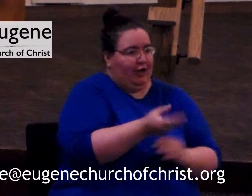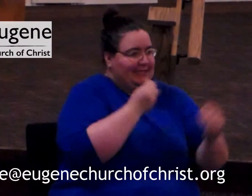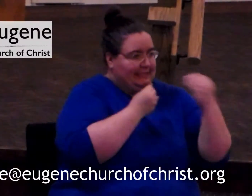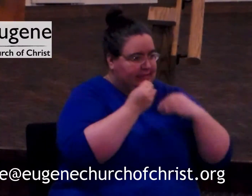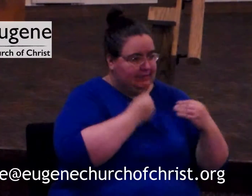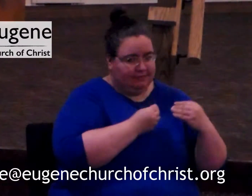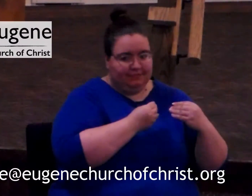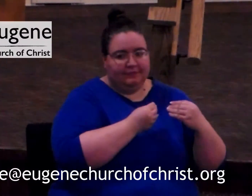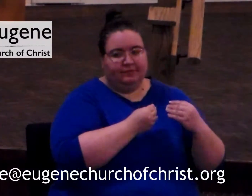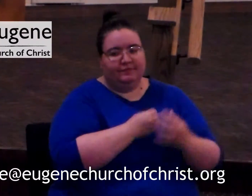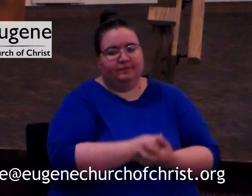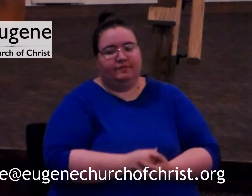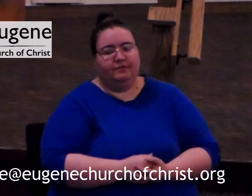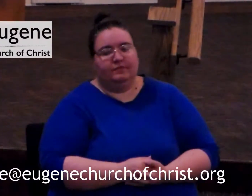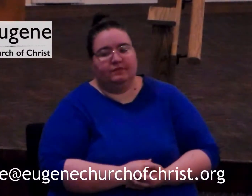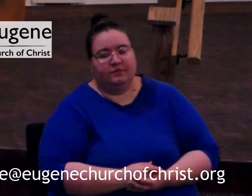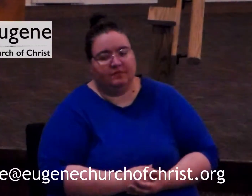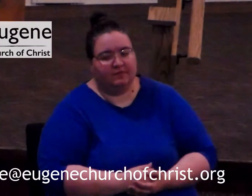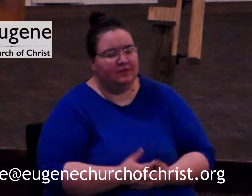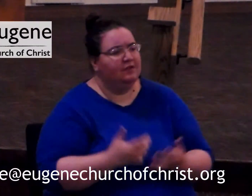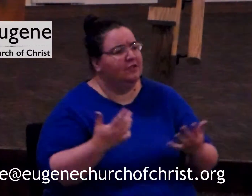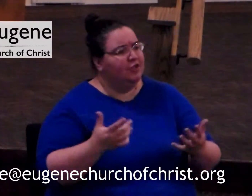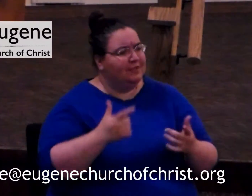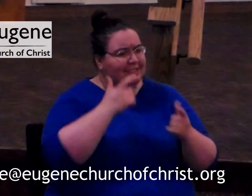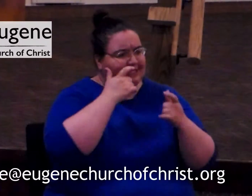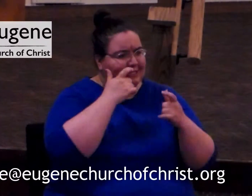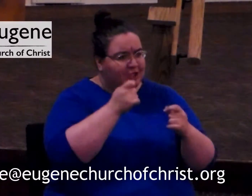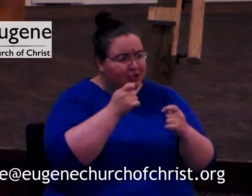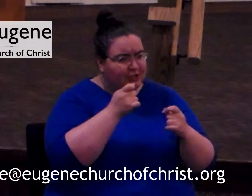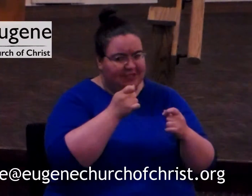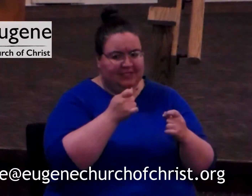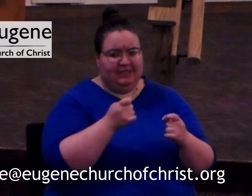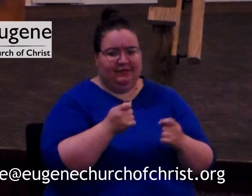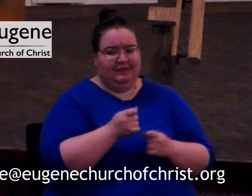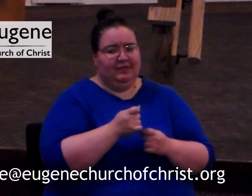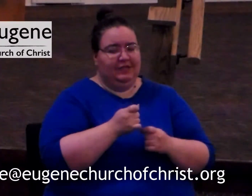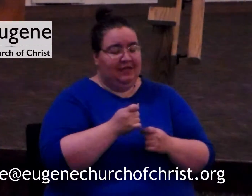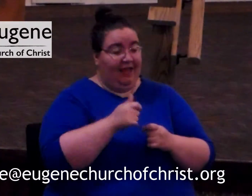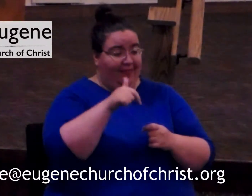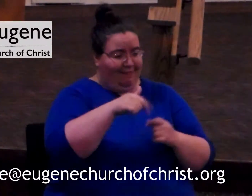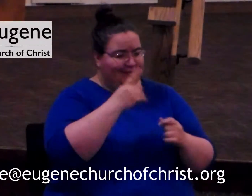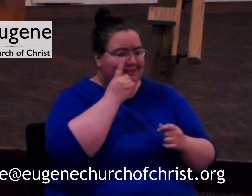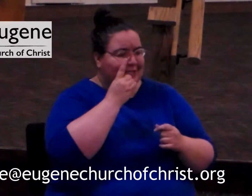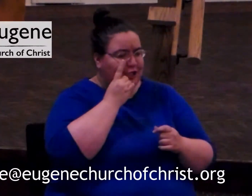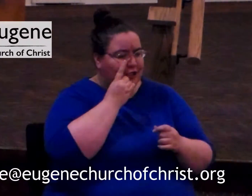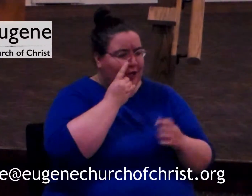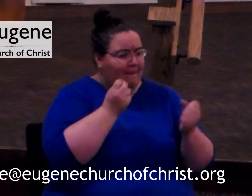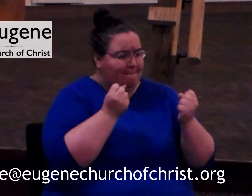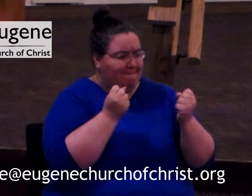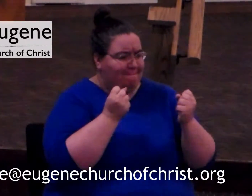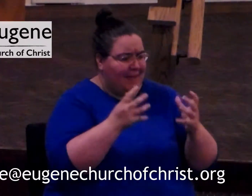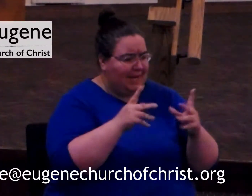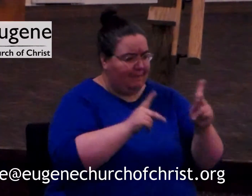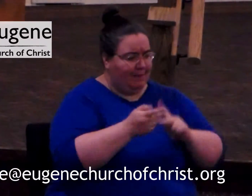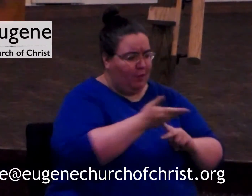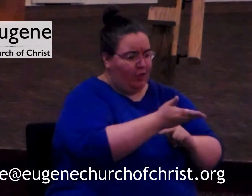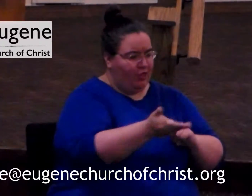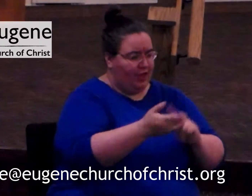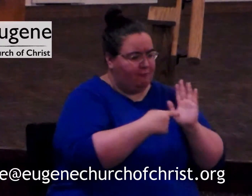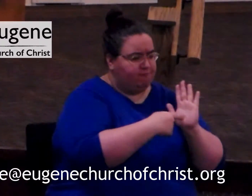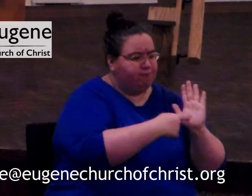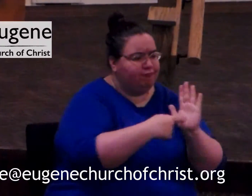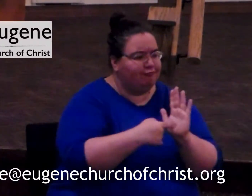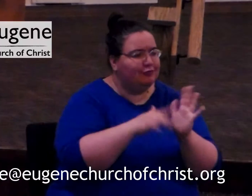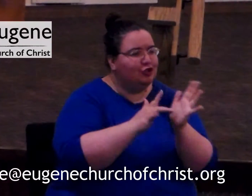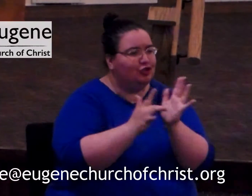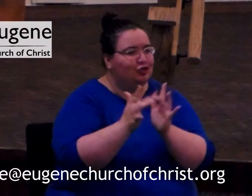here, which is he is surrounded at this dinner by evidence of his power. John points out Lazarus, and